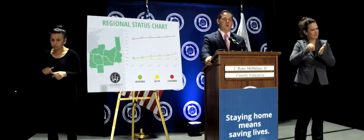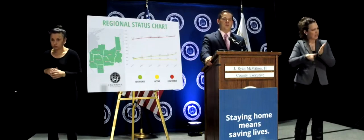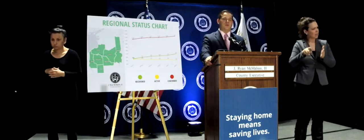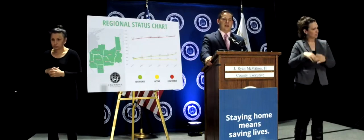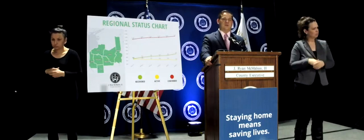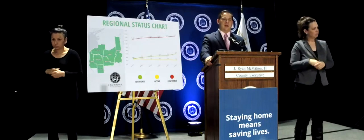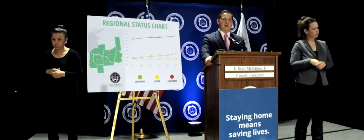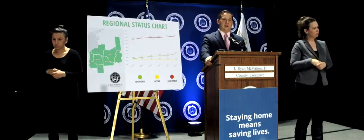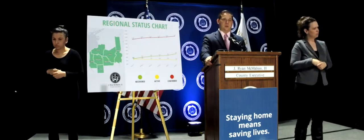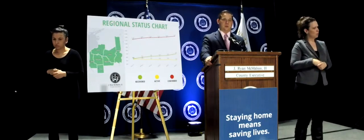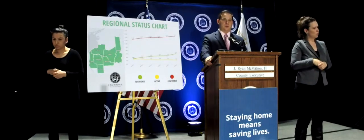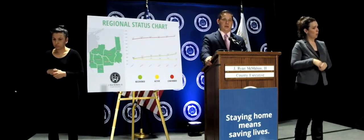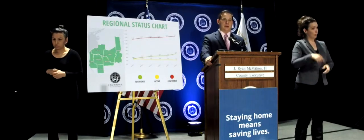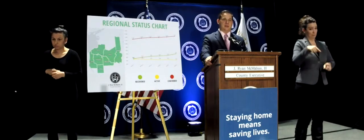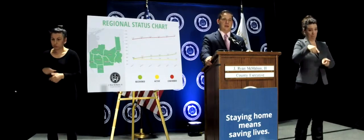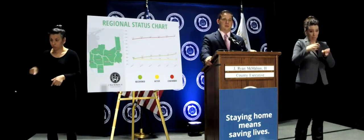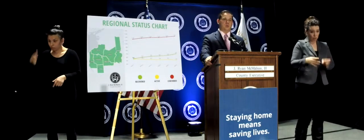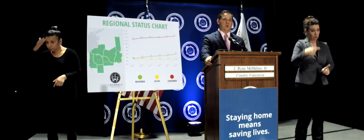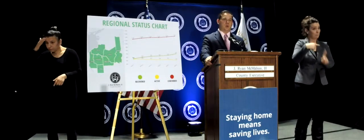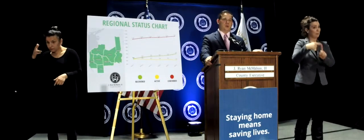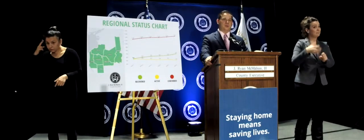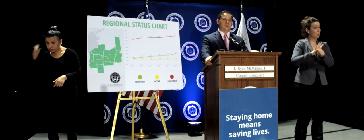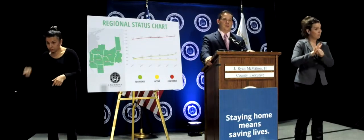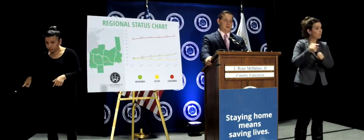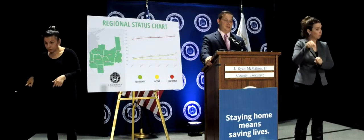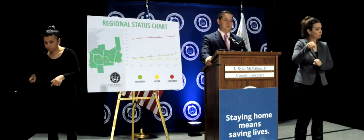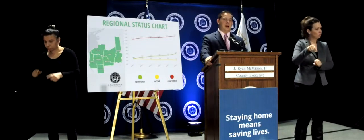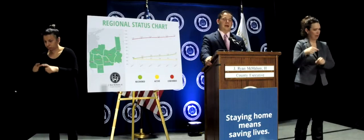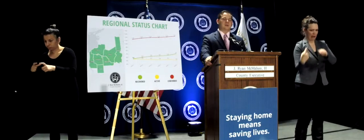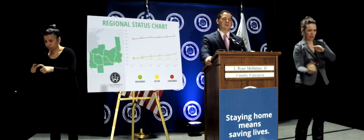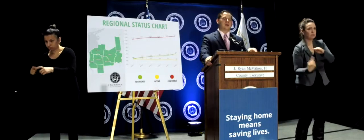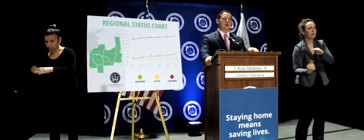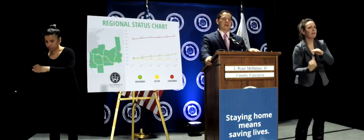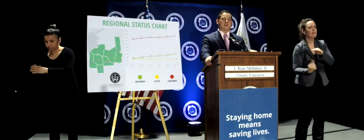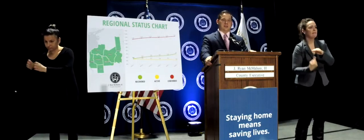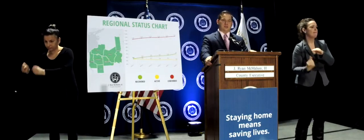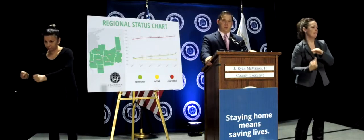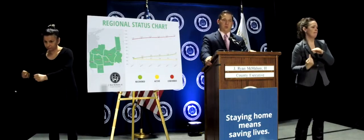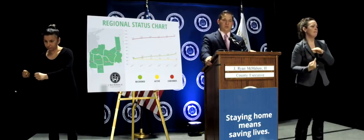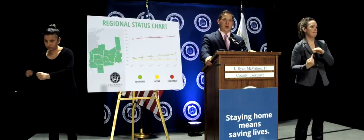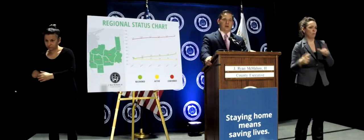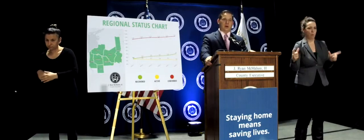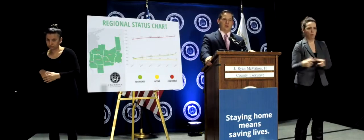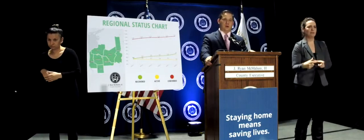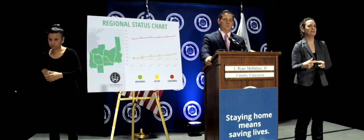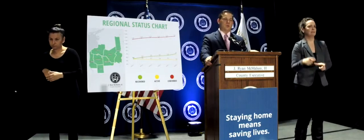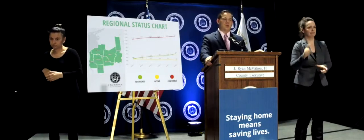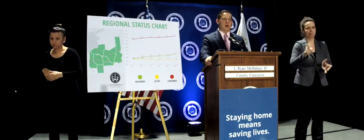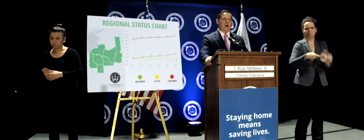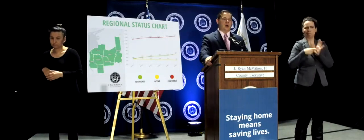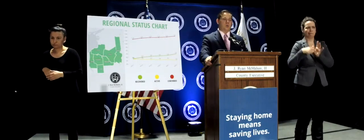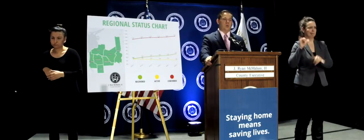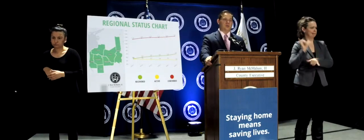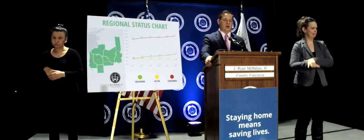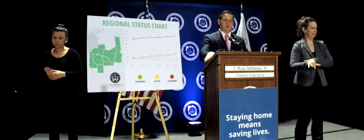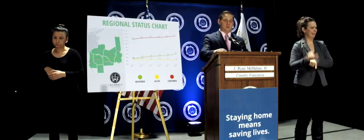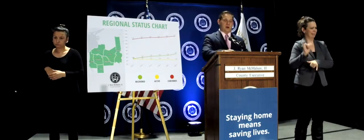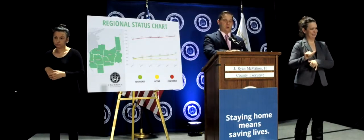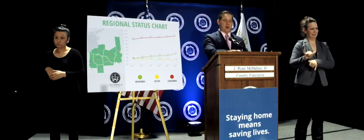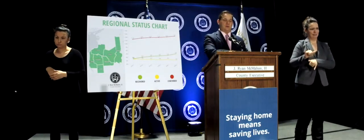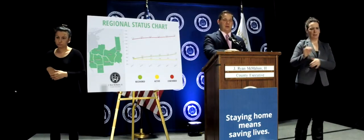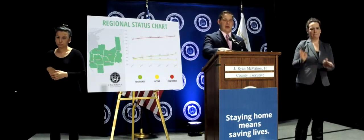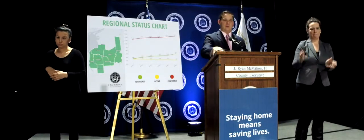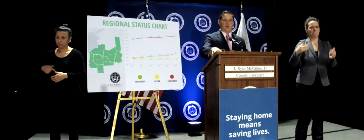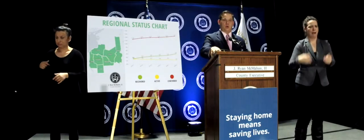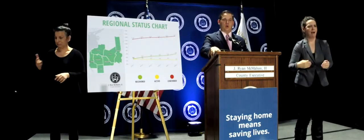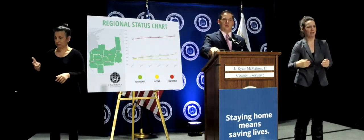them, we fact find on their contacts, then we quarantine. It's a box. That's essentially what we're talking about here. We talked